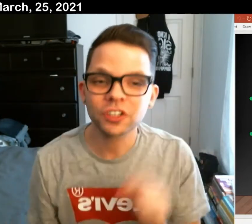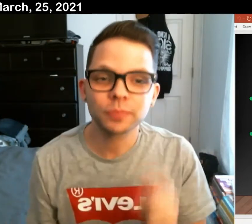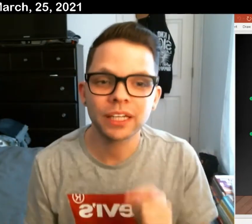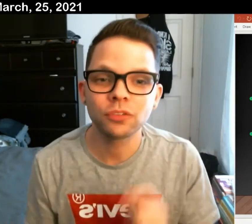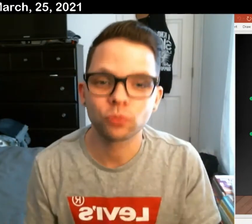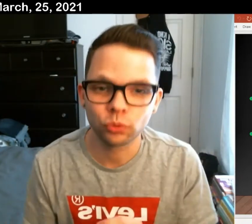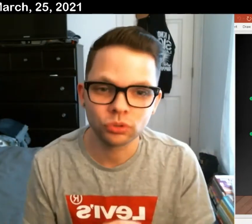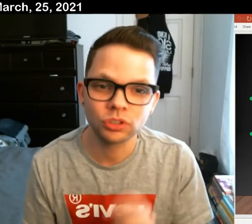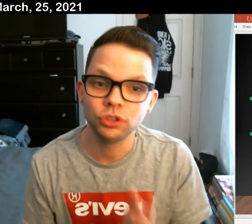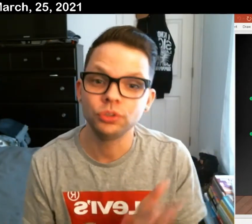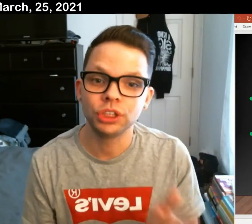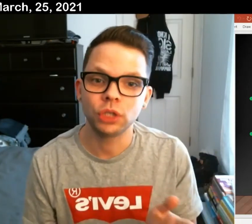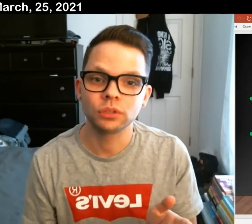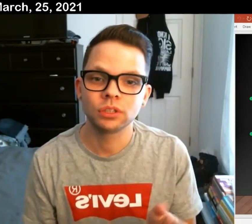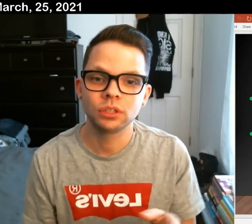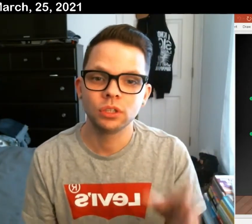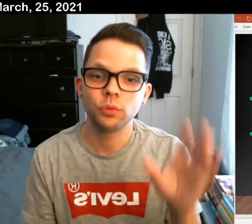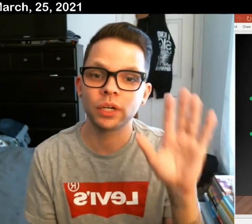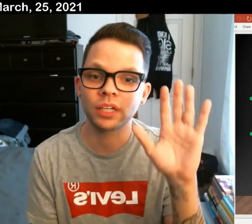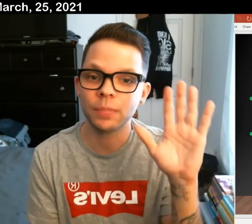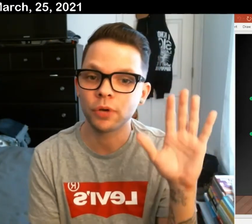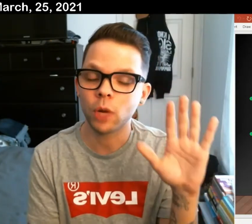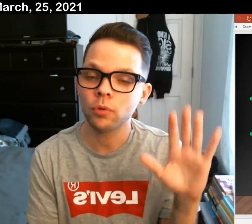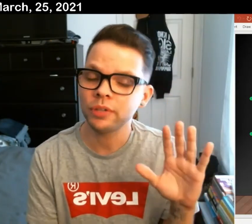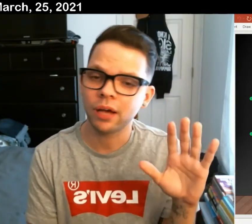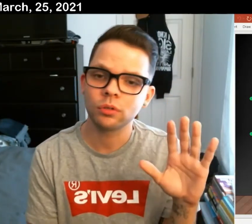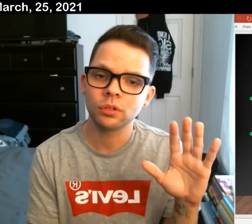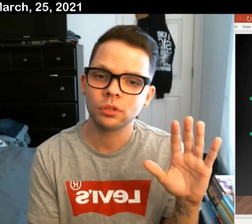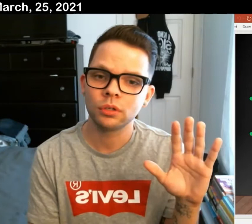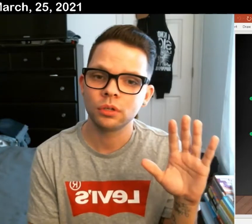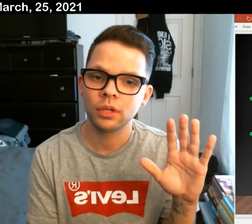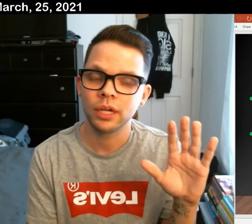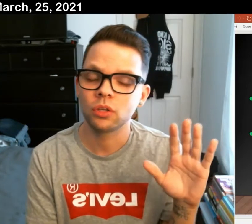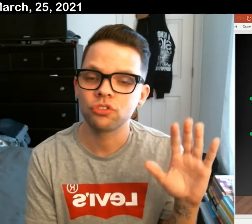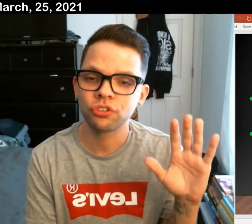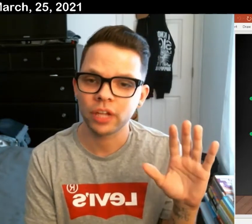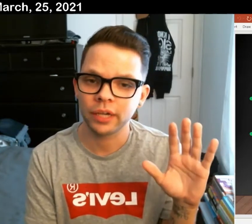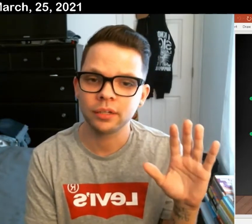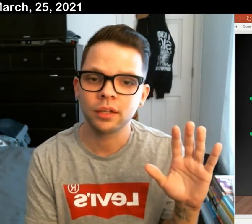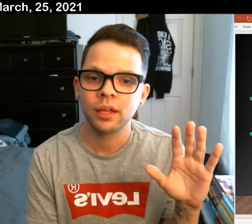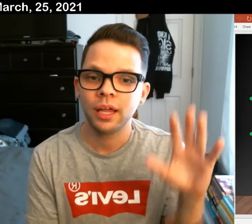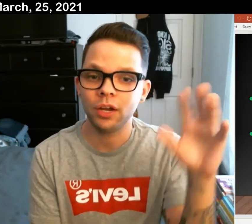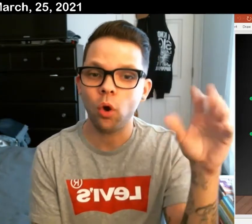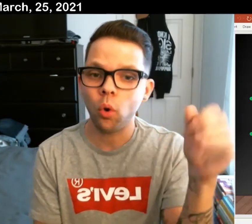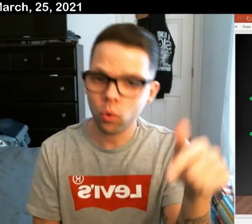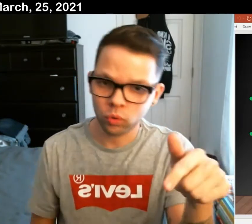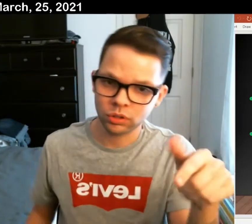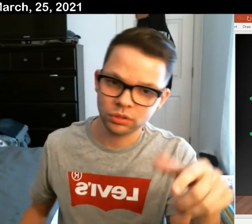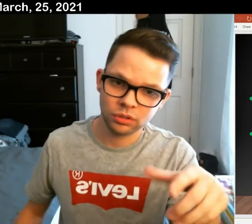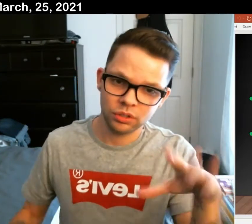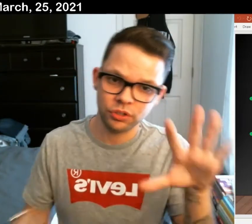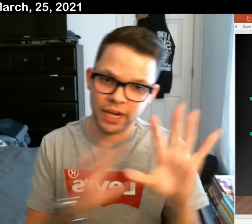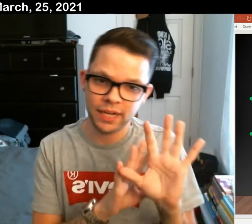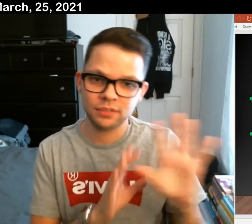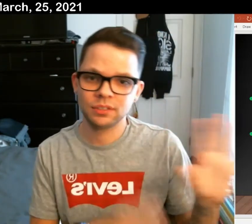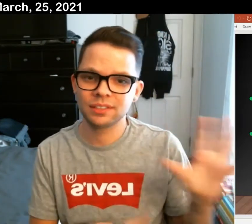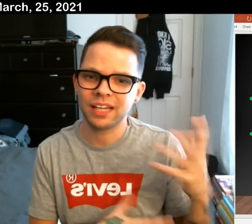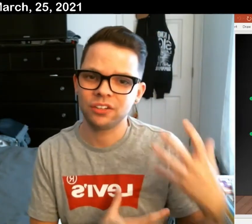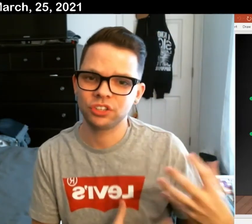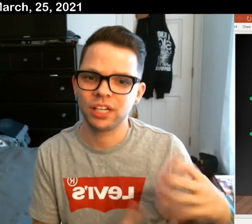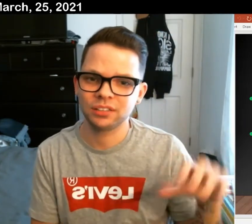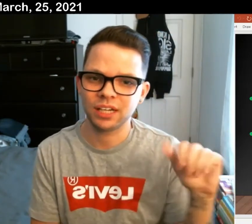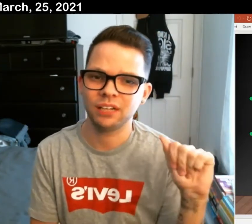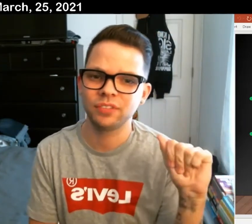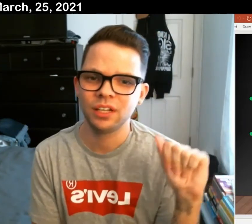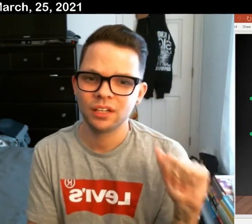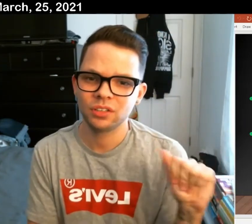Finger spelling rules, do's and don'ts. You want to keep your elbow down and close to your side, and hold your hand to the side of your